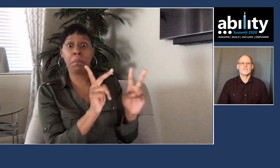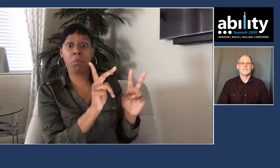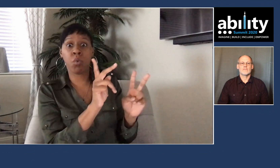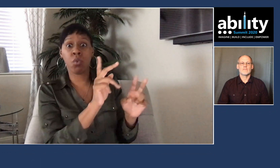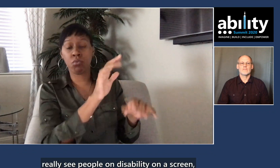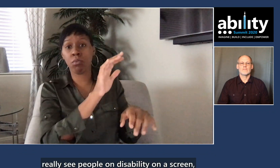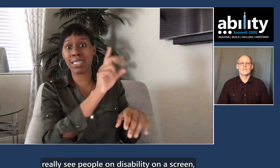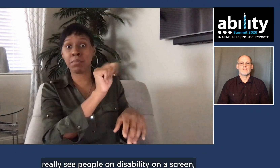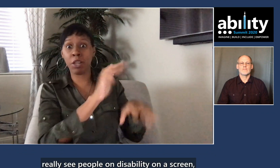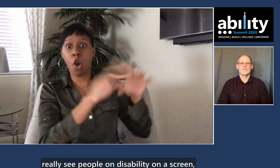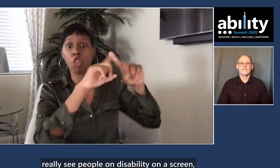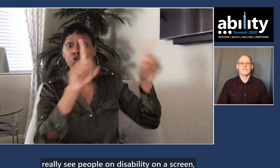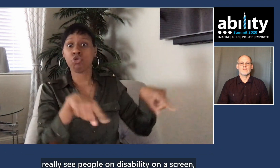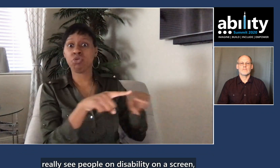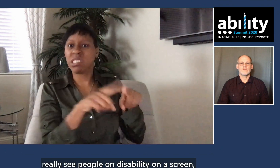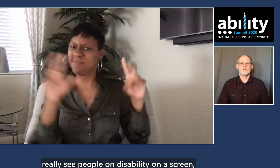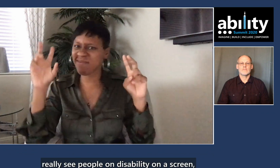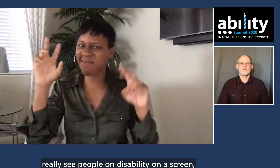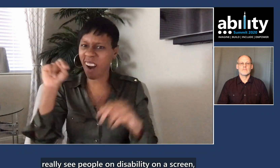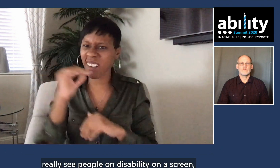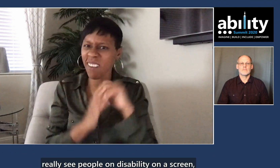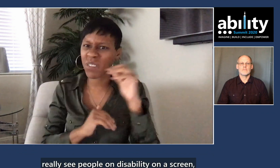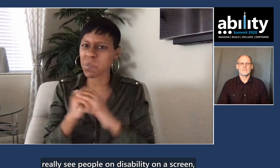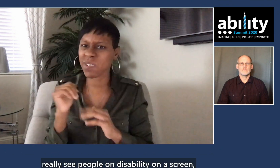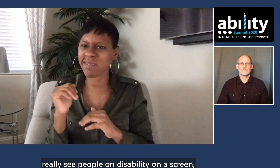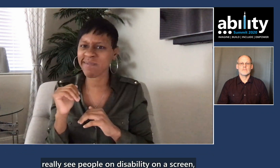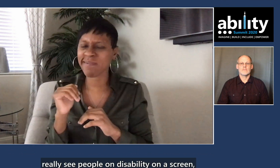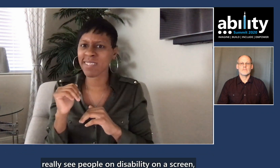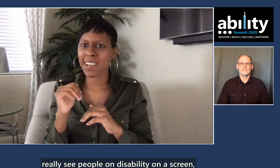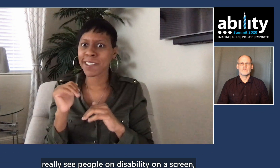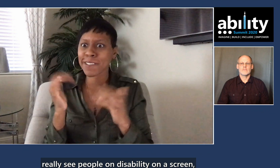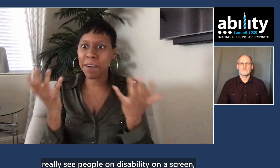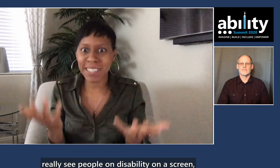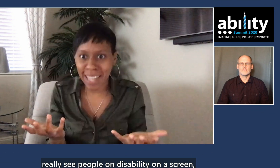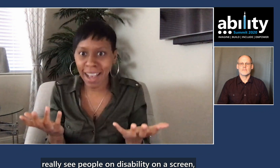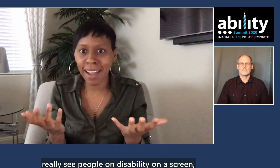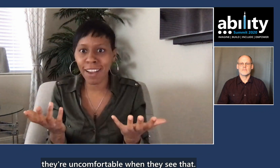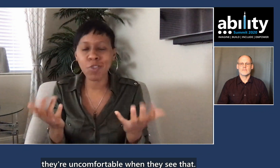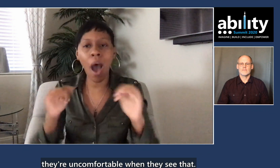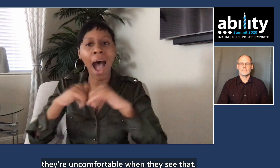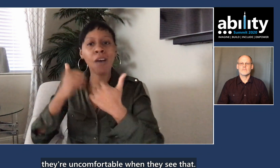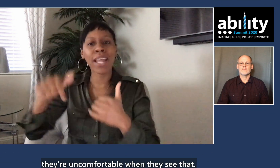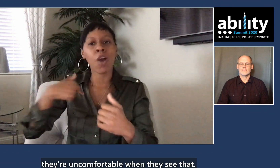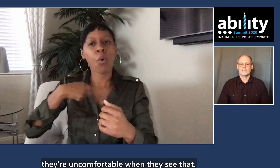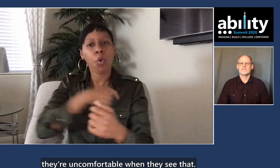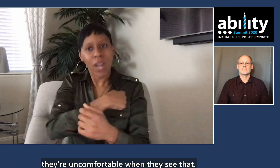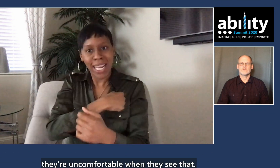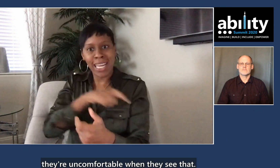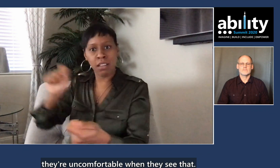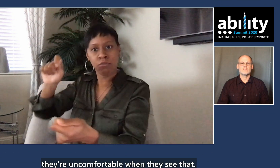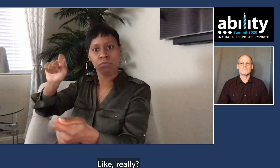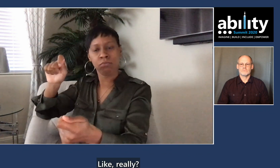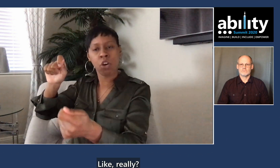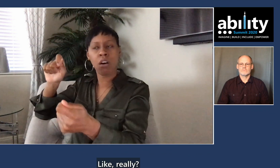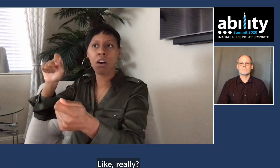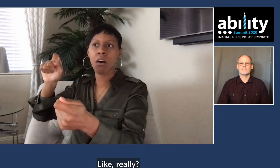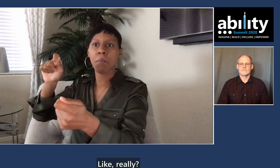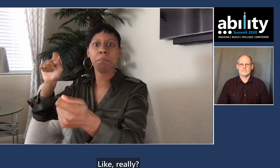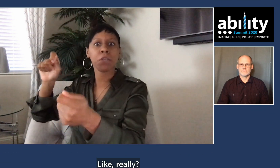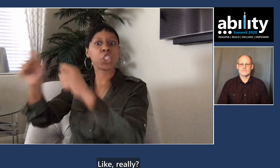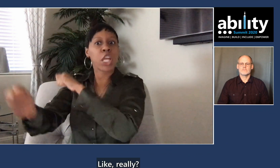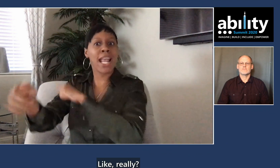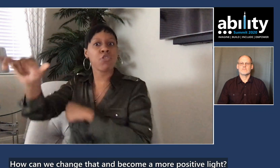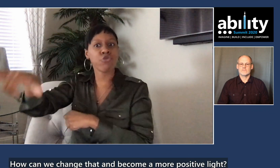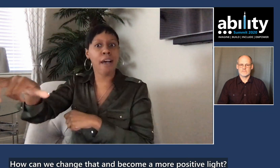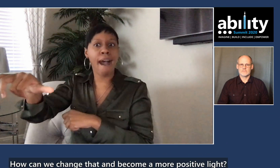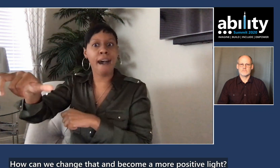really see people on disability on the screen. They're uncomfortable when they see that. I'm like, really? How